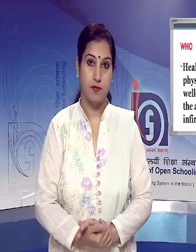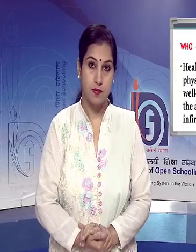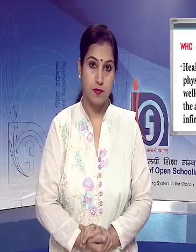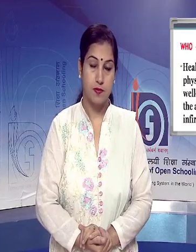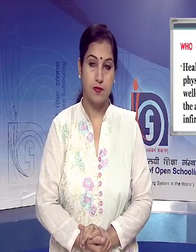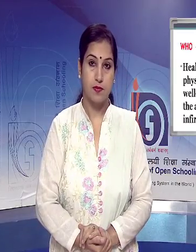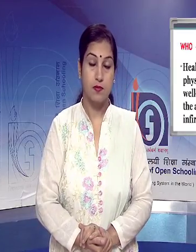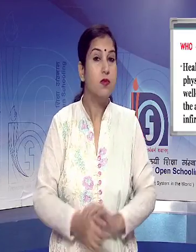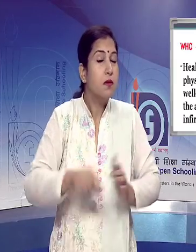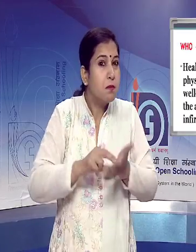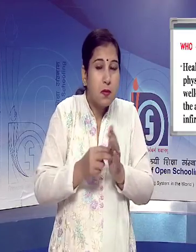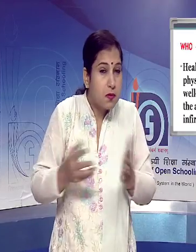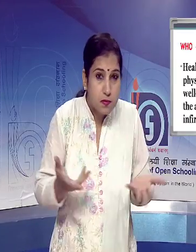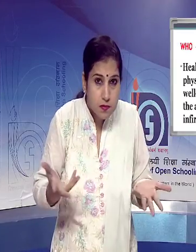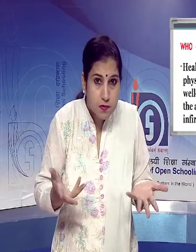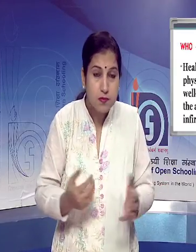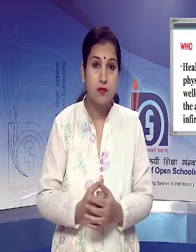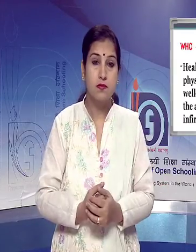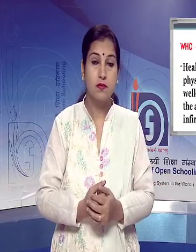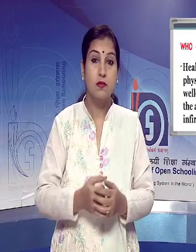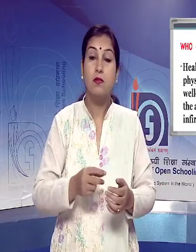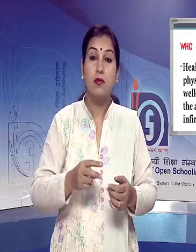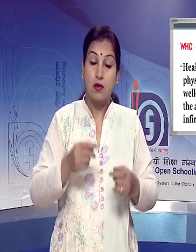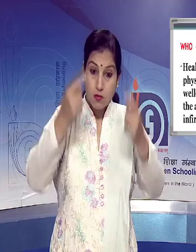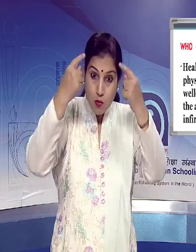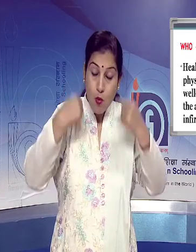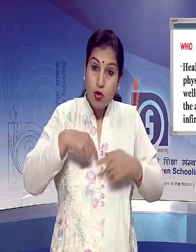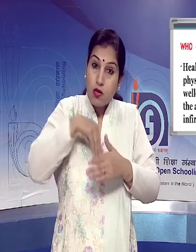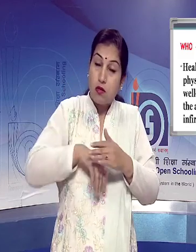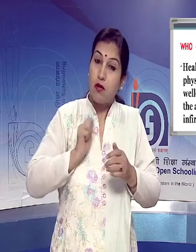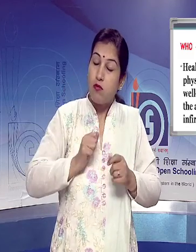It means proper functioning of the body and mind.